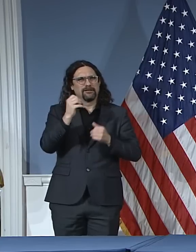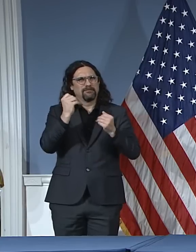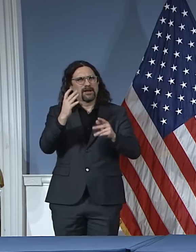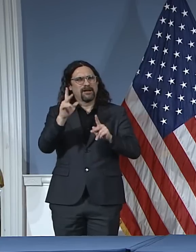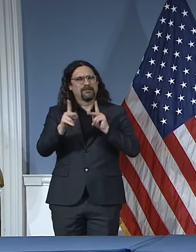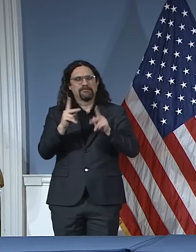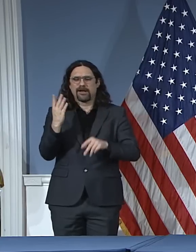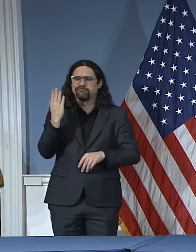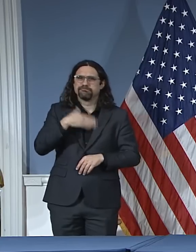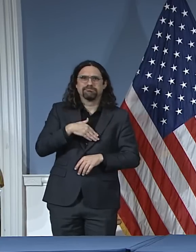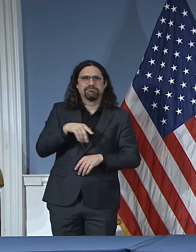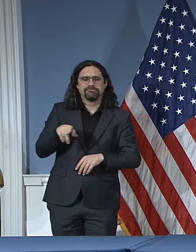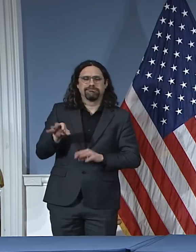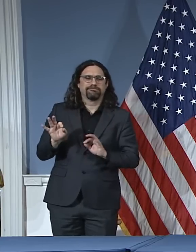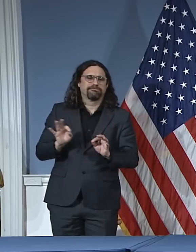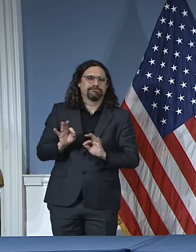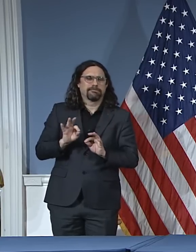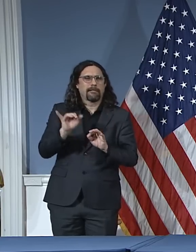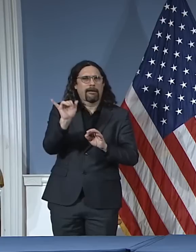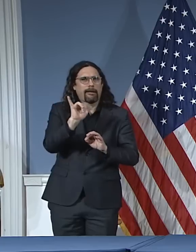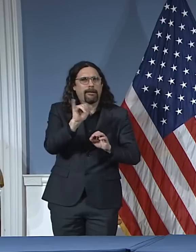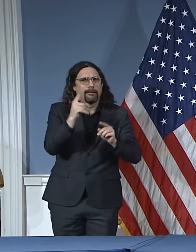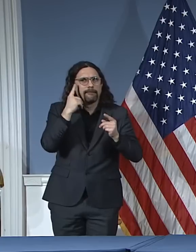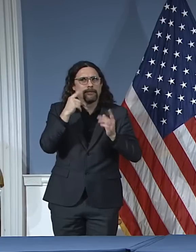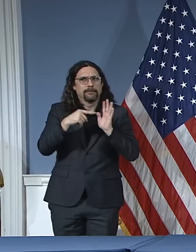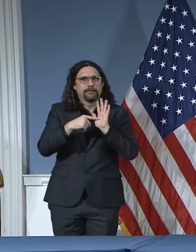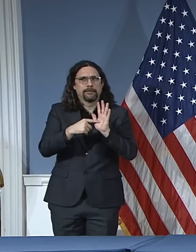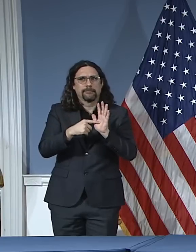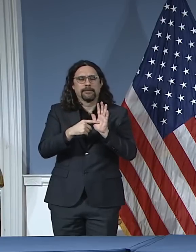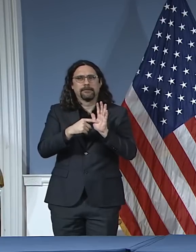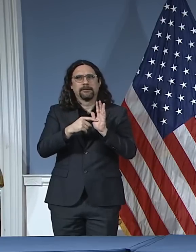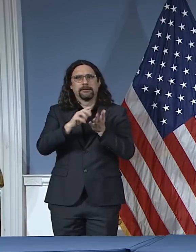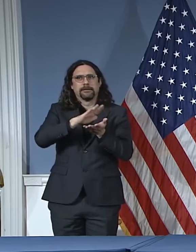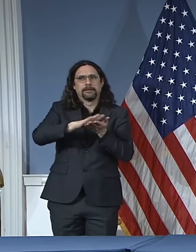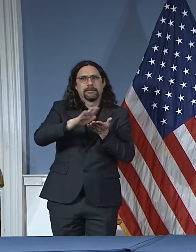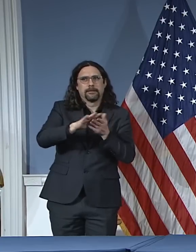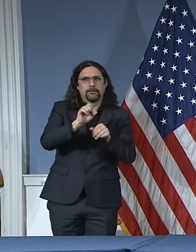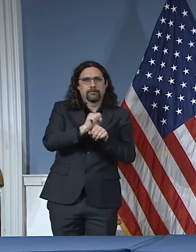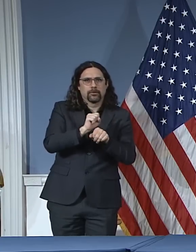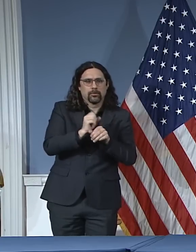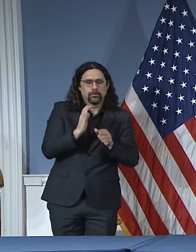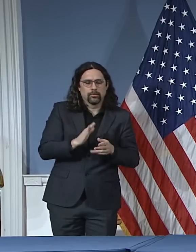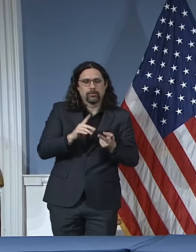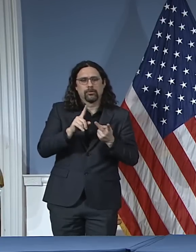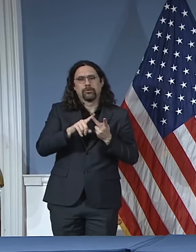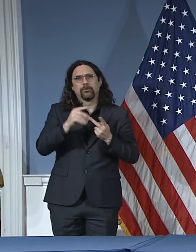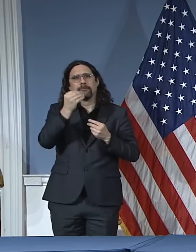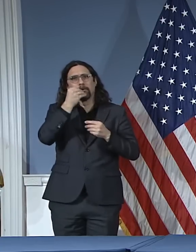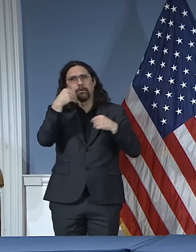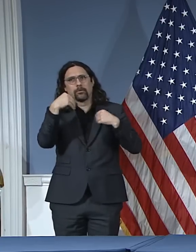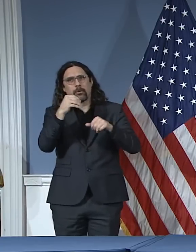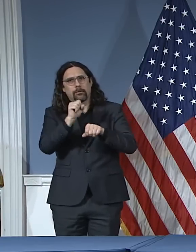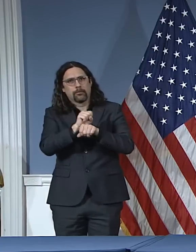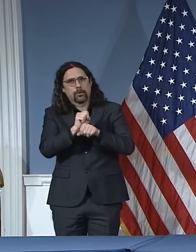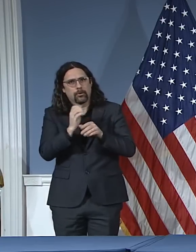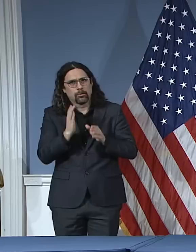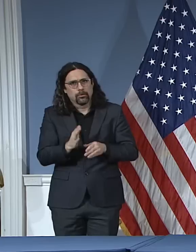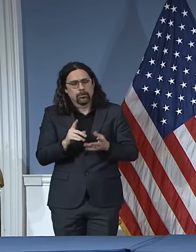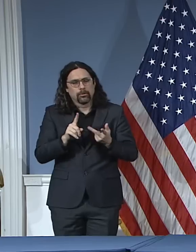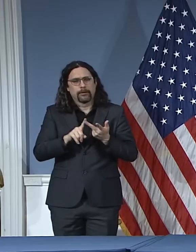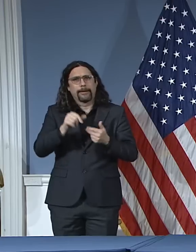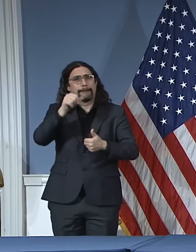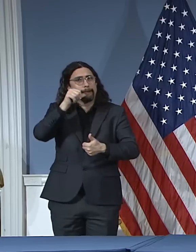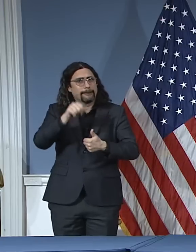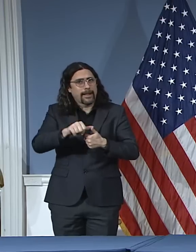the postal worker who brings you every day things you depend on, and you're going to depend on even more now. All the delivery